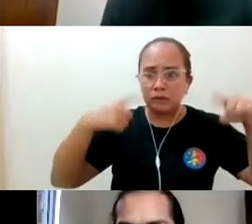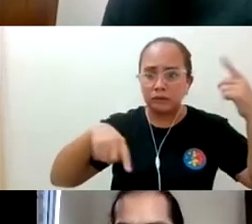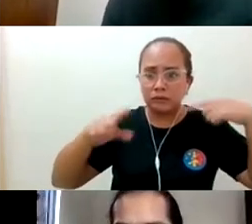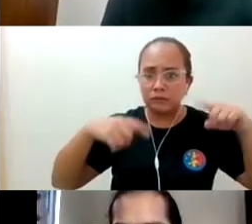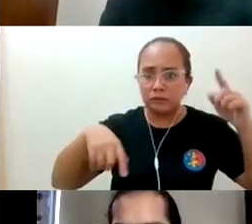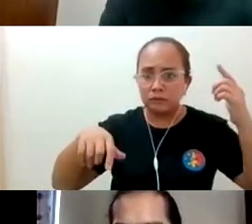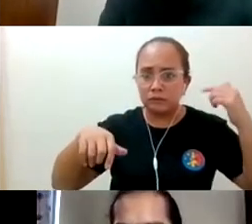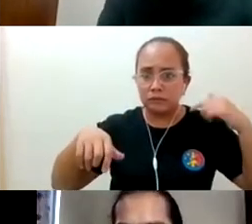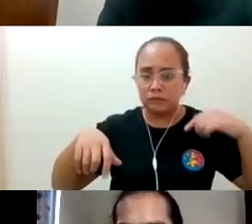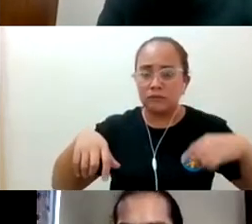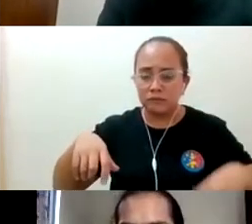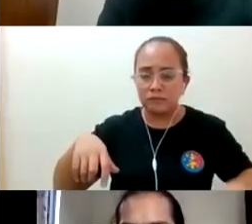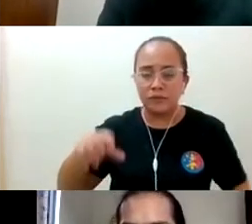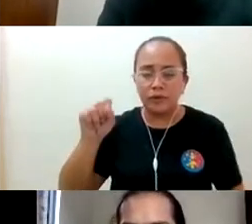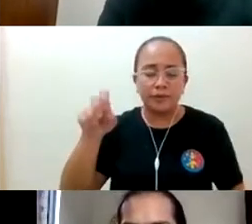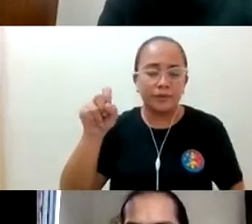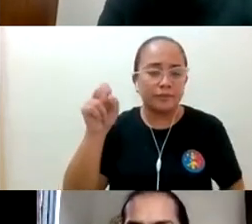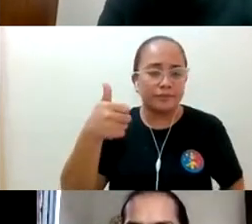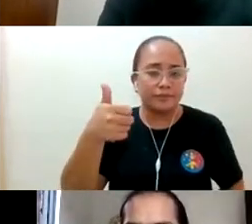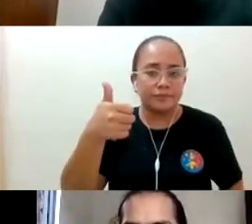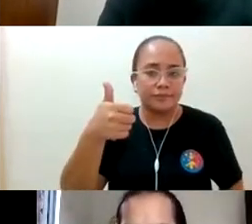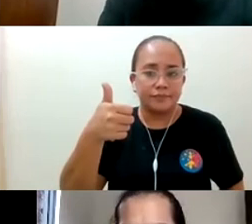Yes, sir, that's right. Okay, all right.